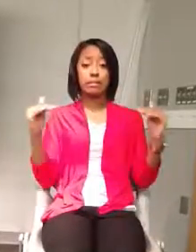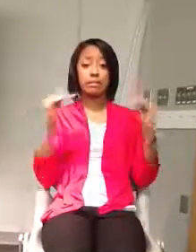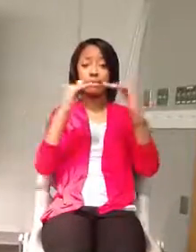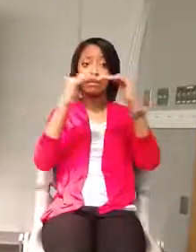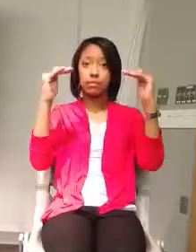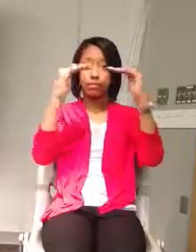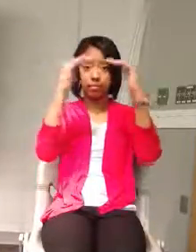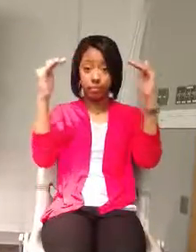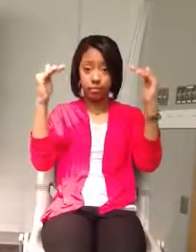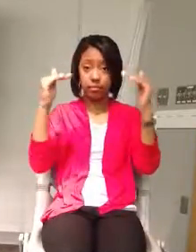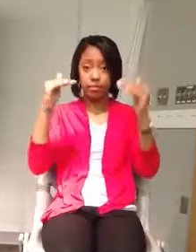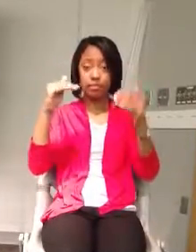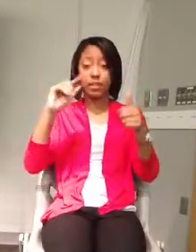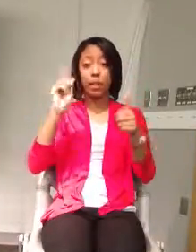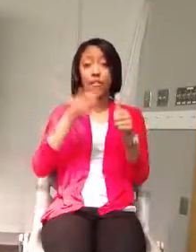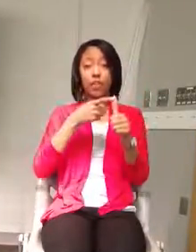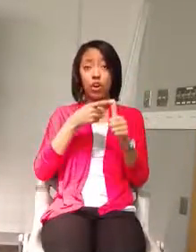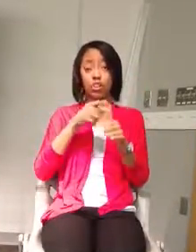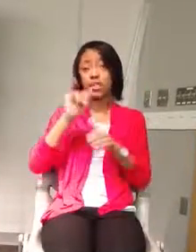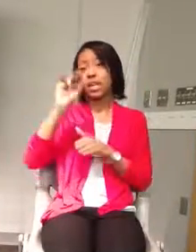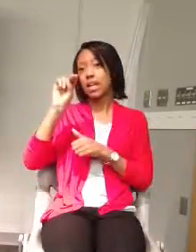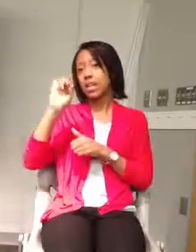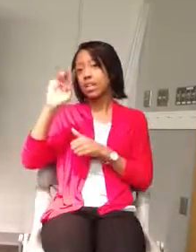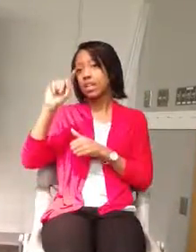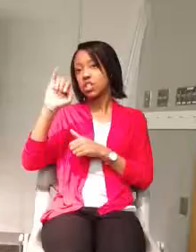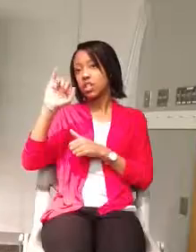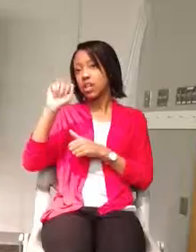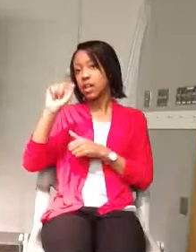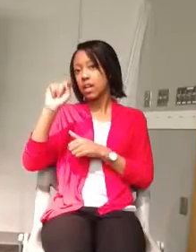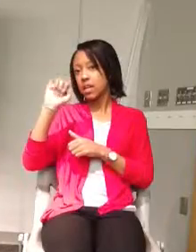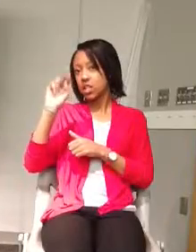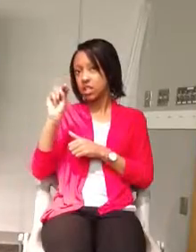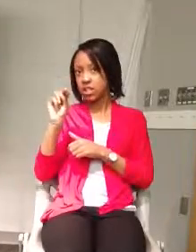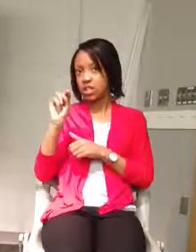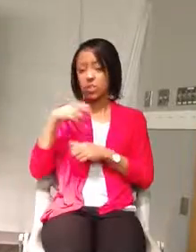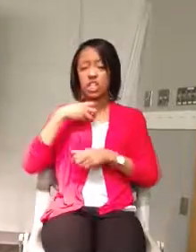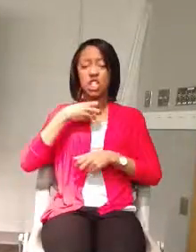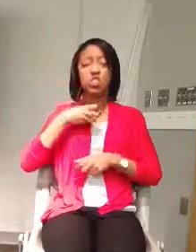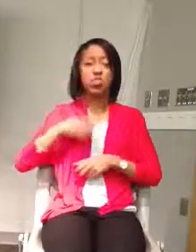have initiation, which is the transformation of cells caused by